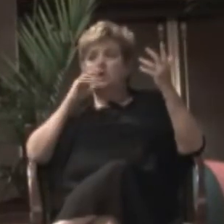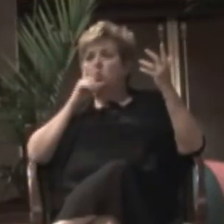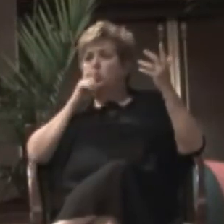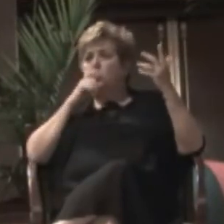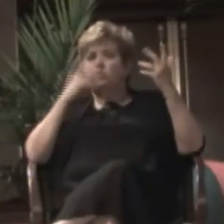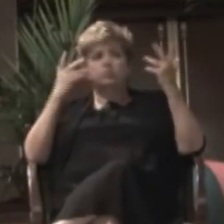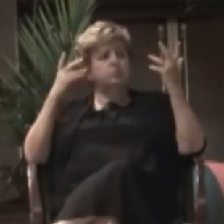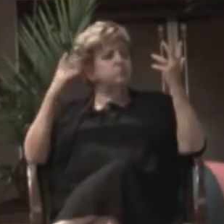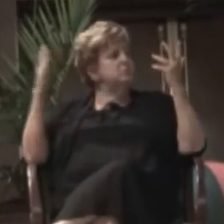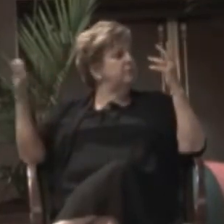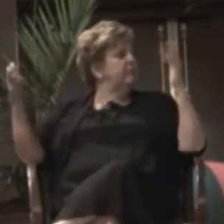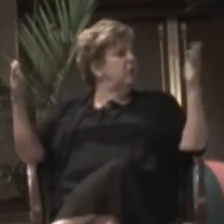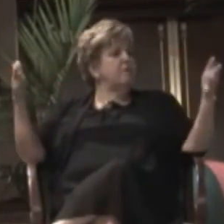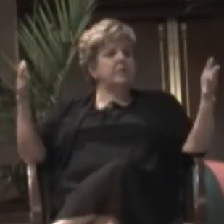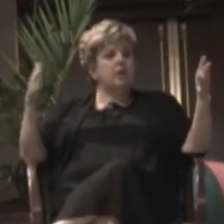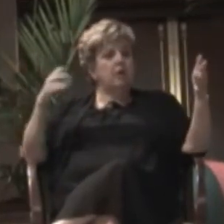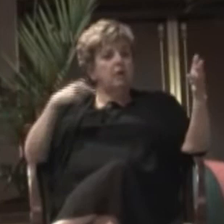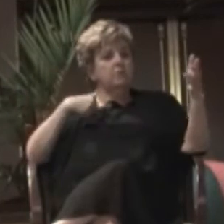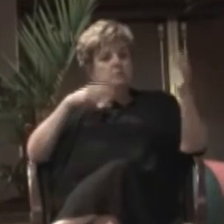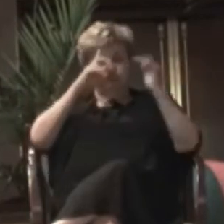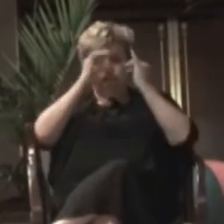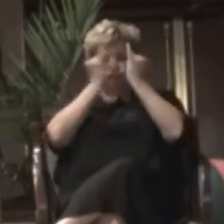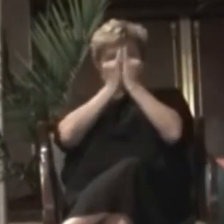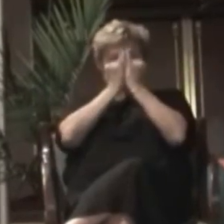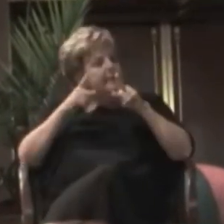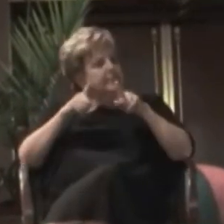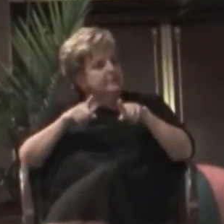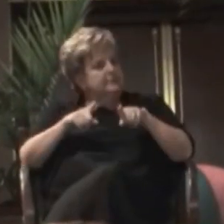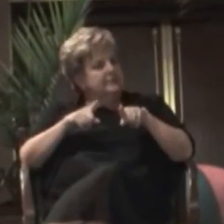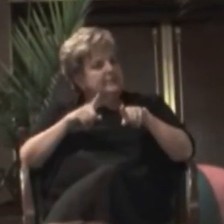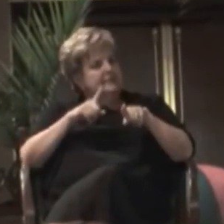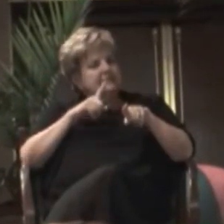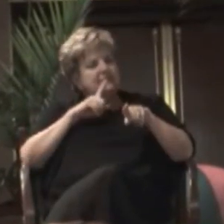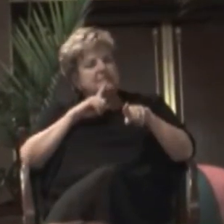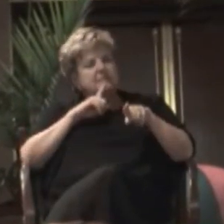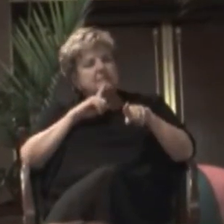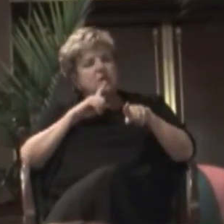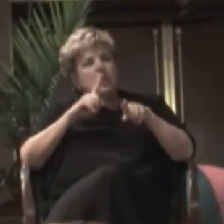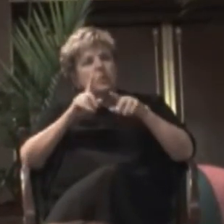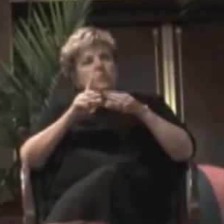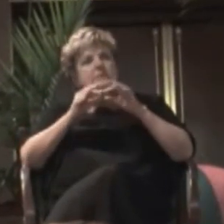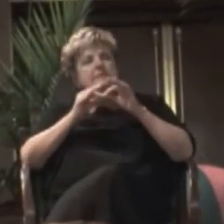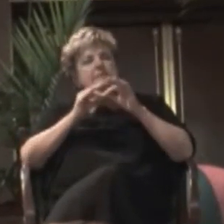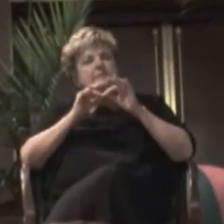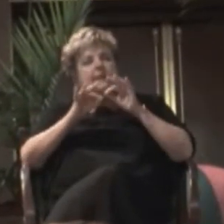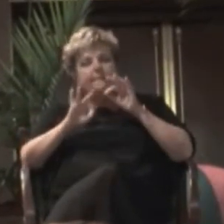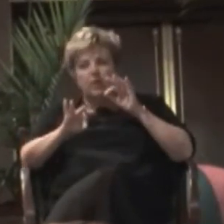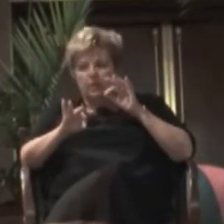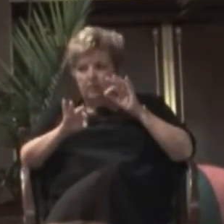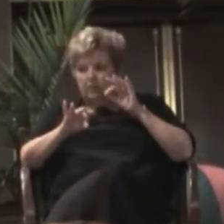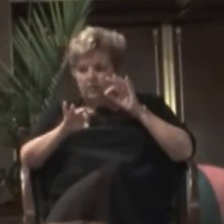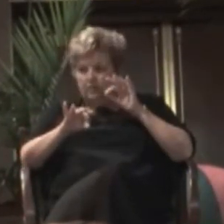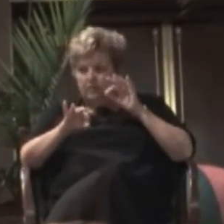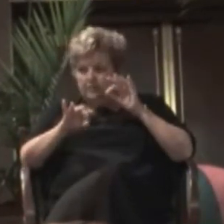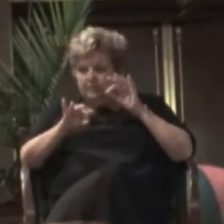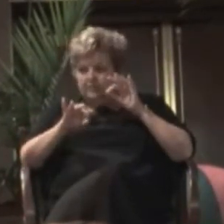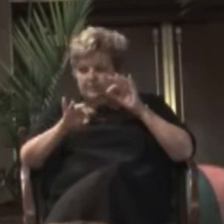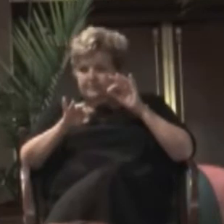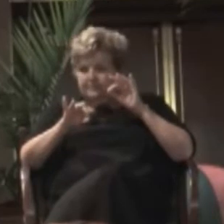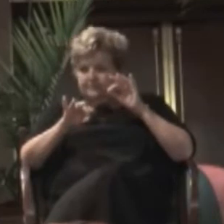I didn't care, it was antisocial. They just didn't exist. In retrospect, it's amazingly simple. But they put me